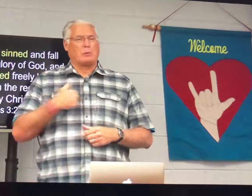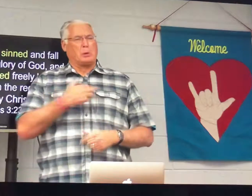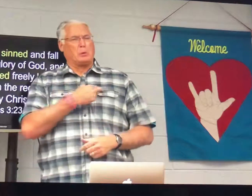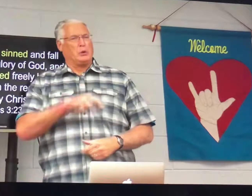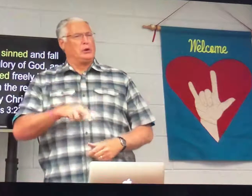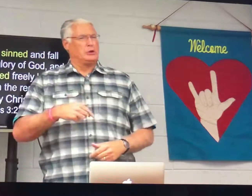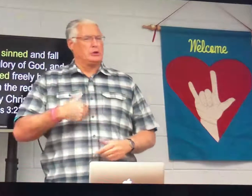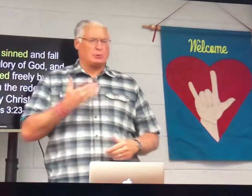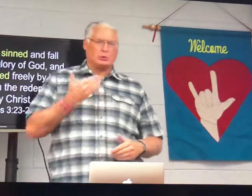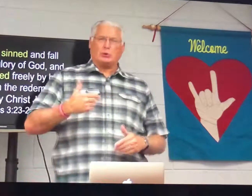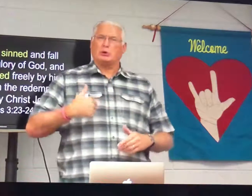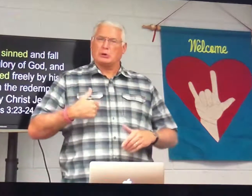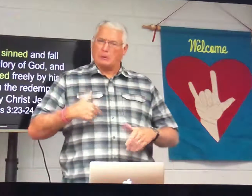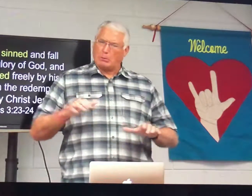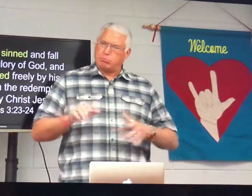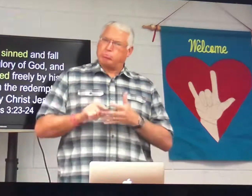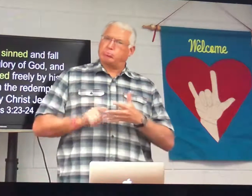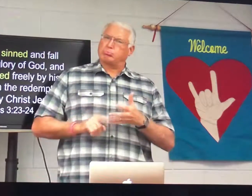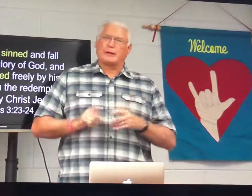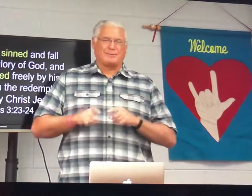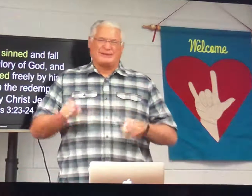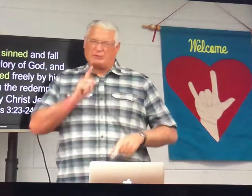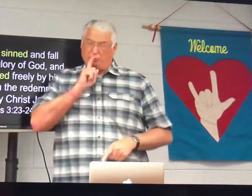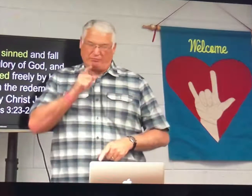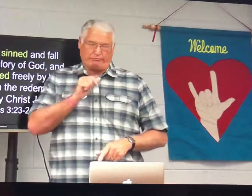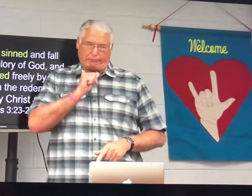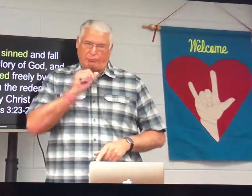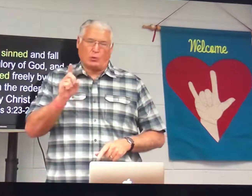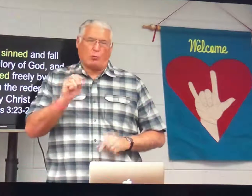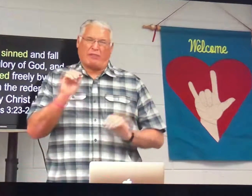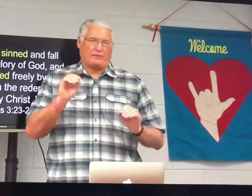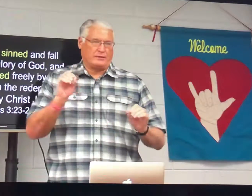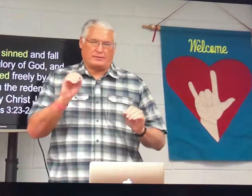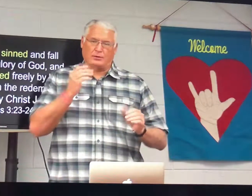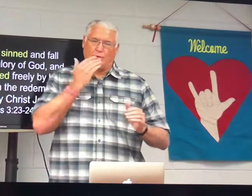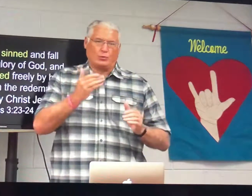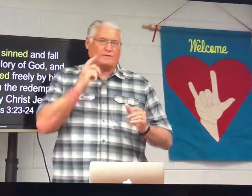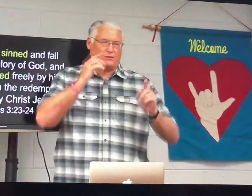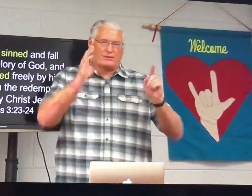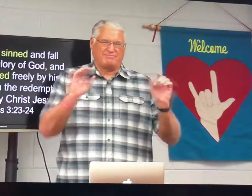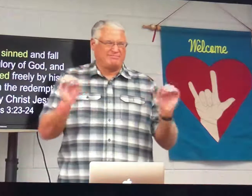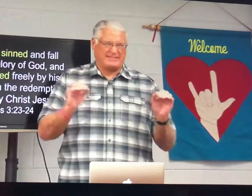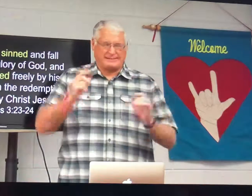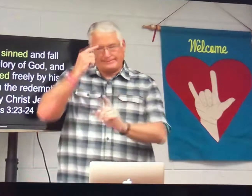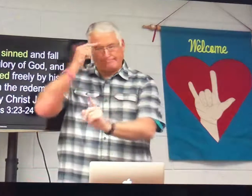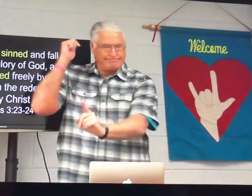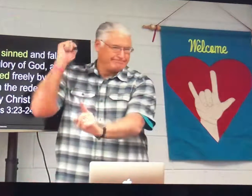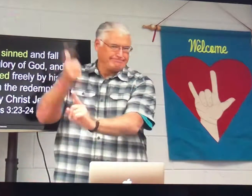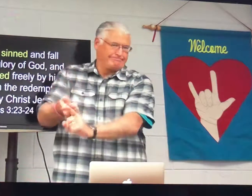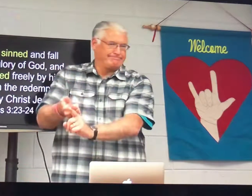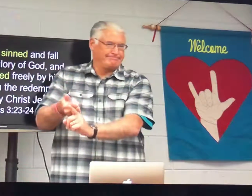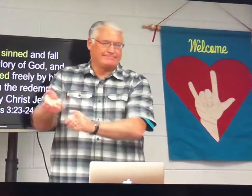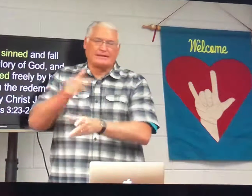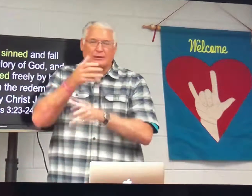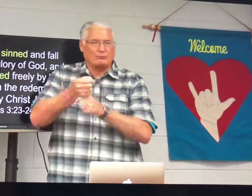This one is a little wide, a fastball. Well, here's that home run he hit yesterday in the 6th inning. Hit it back into